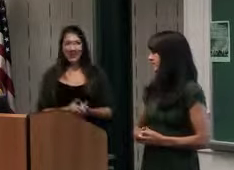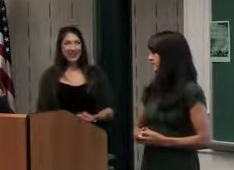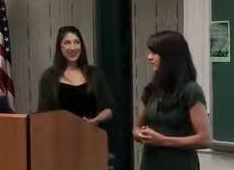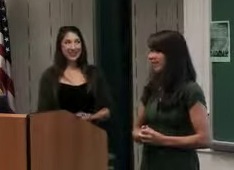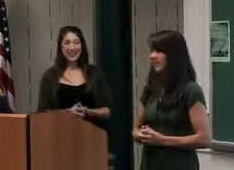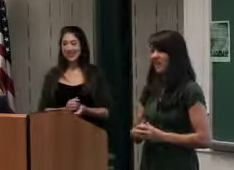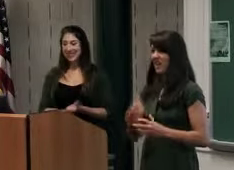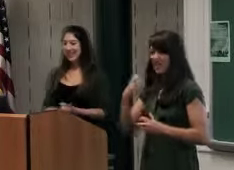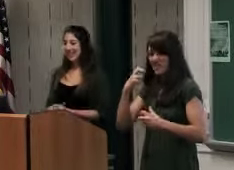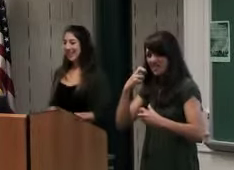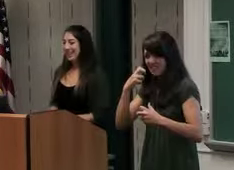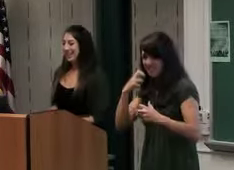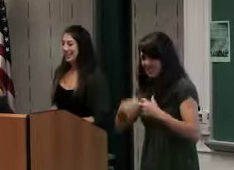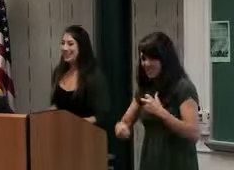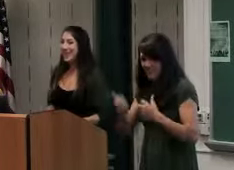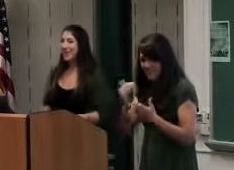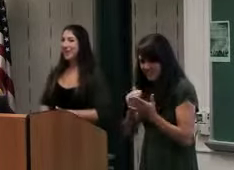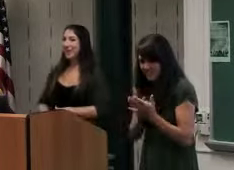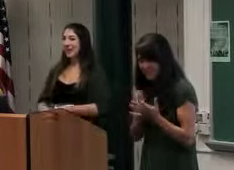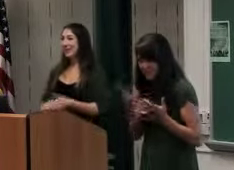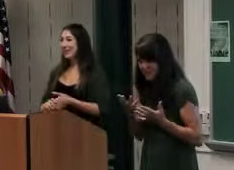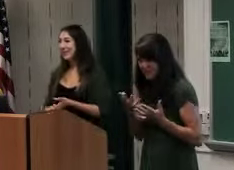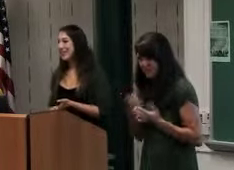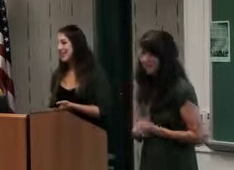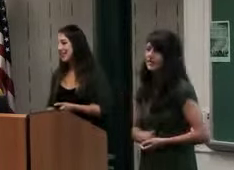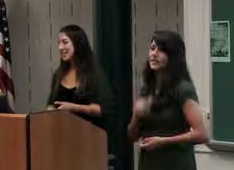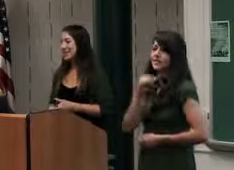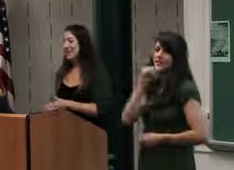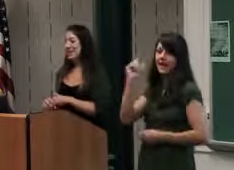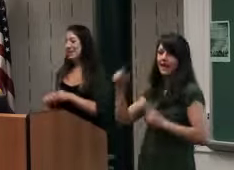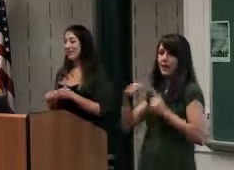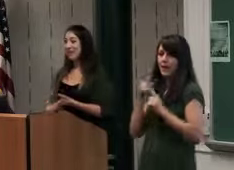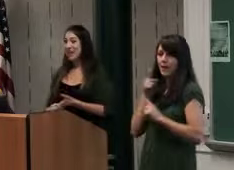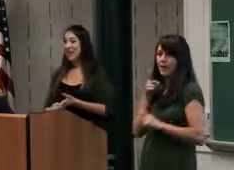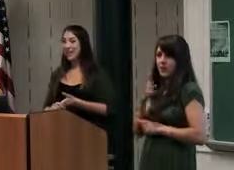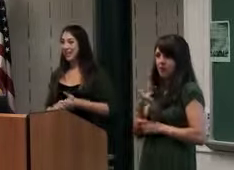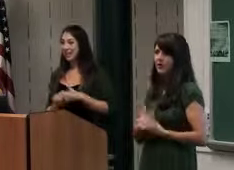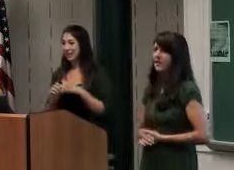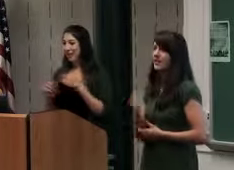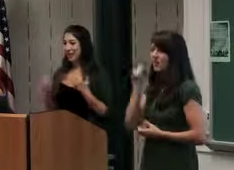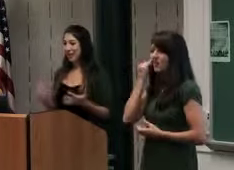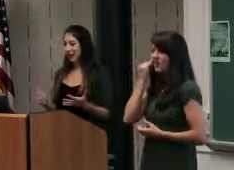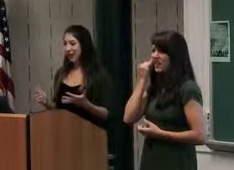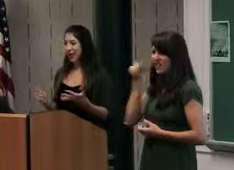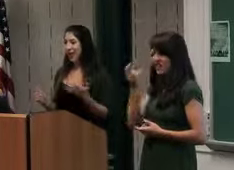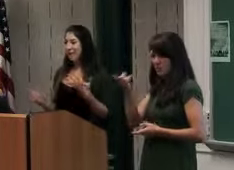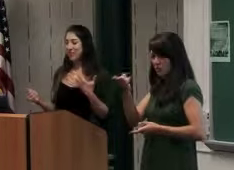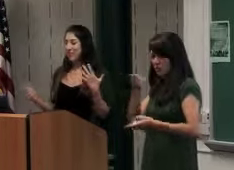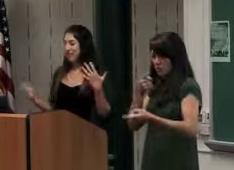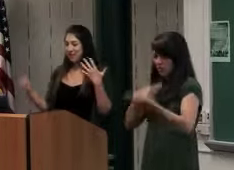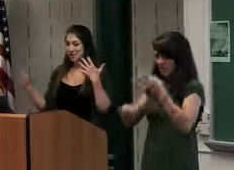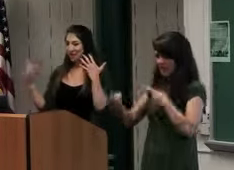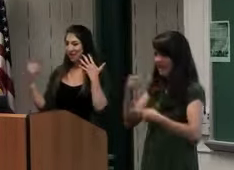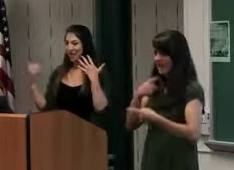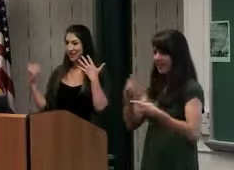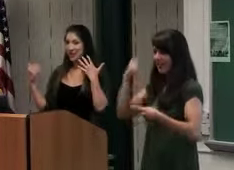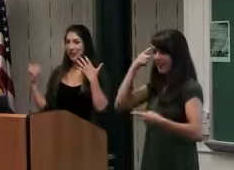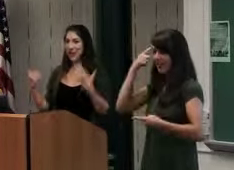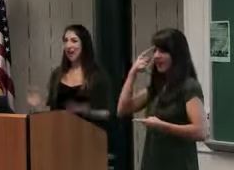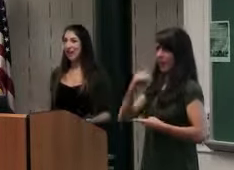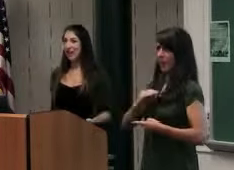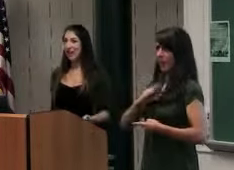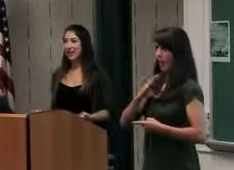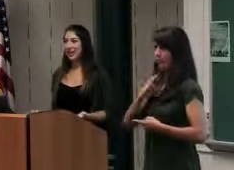What were the hardest lessons? It's not about you. So if you're signing and you're thinking you're doing a great job, but the person's